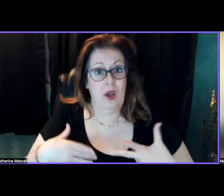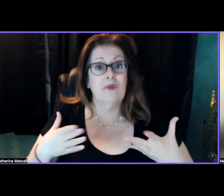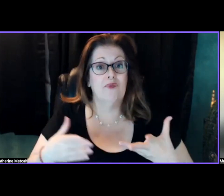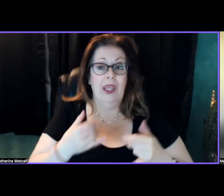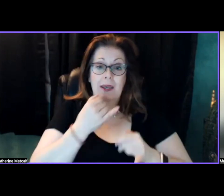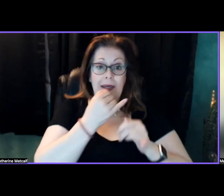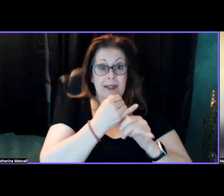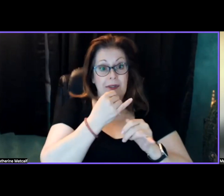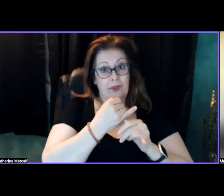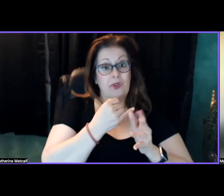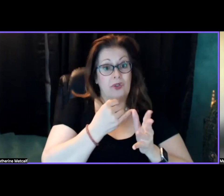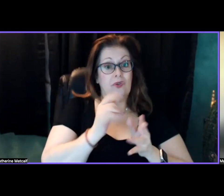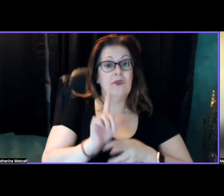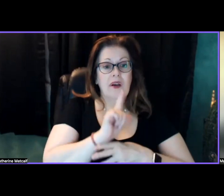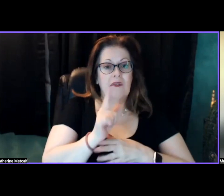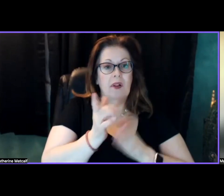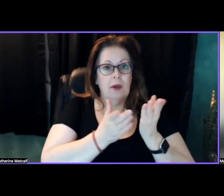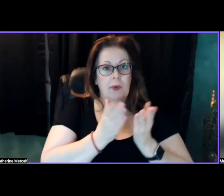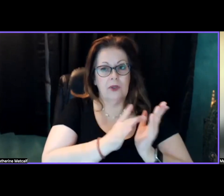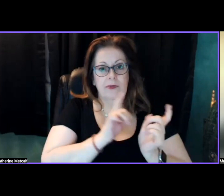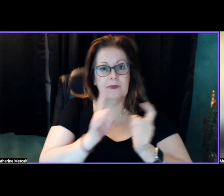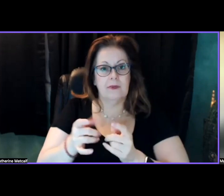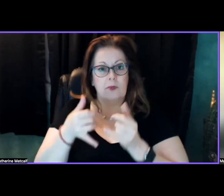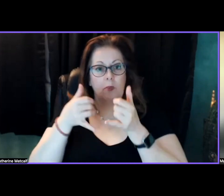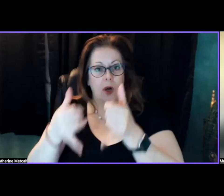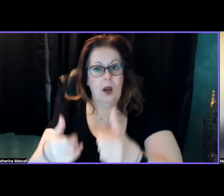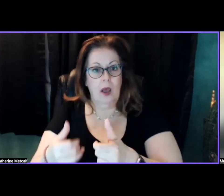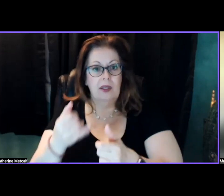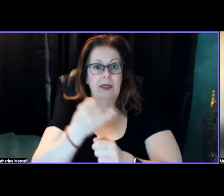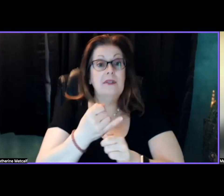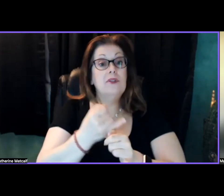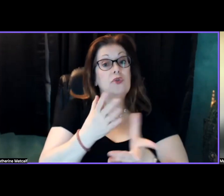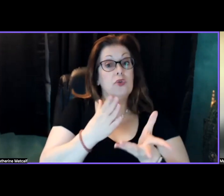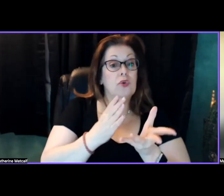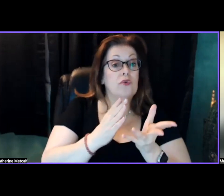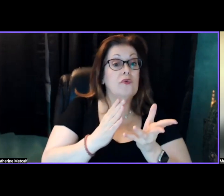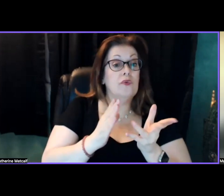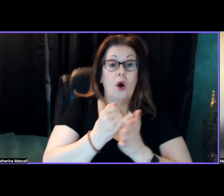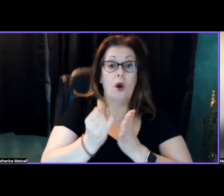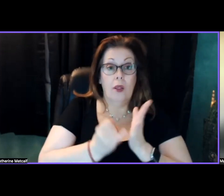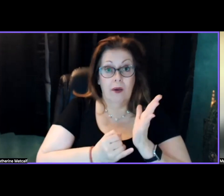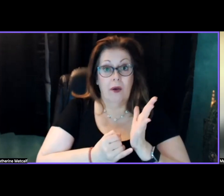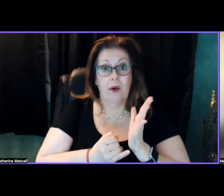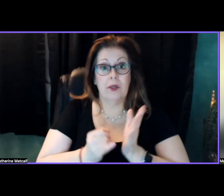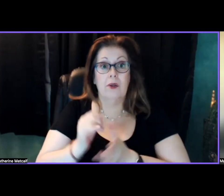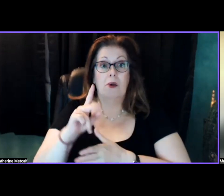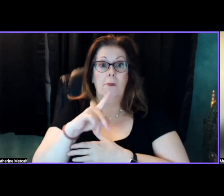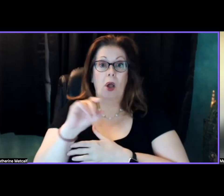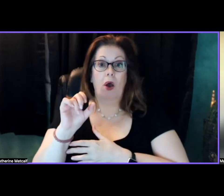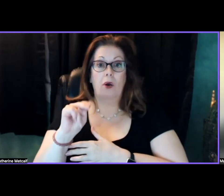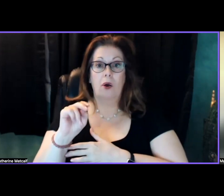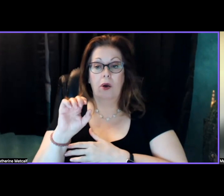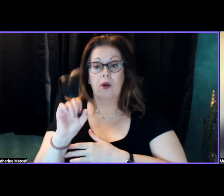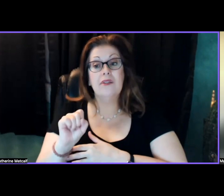and Library Services, the Institute for Diversity in the Arts, the Marquez Resource Center, and Martha's Vineyard Institute